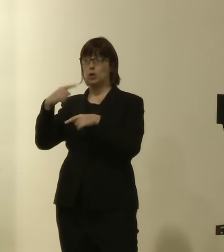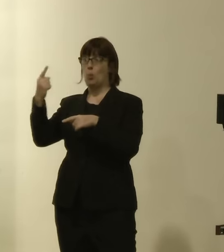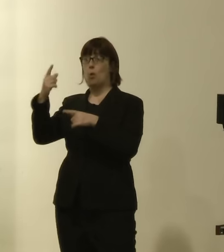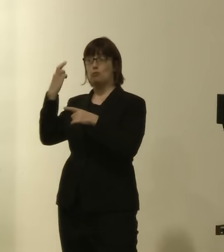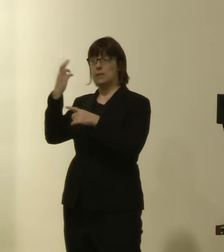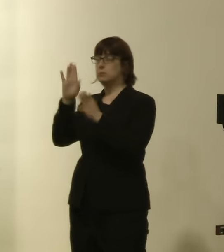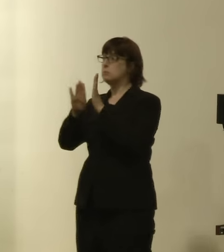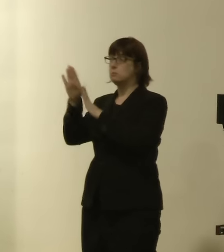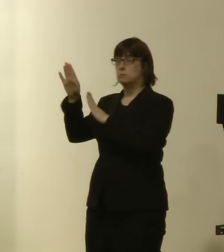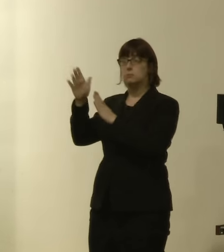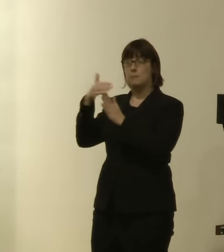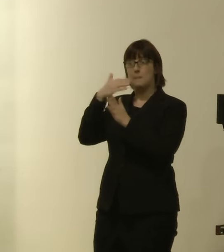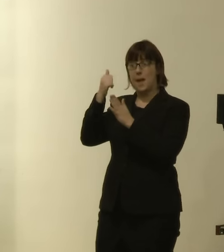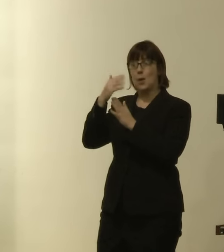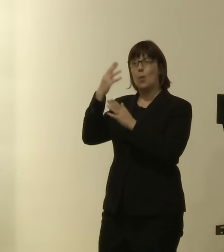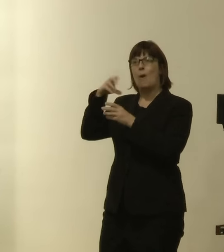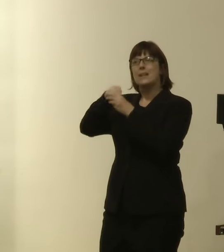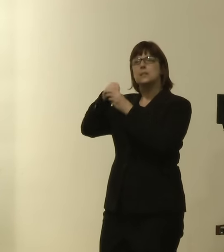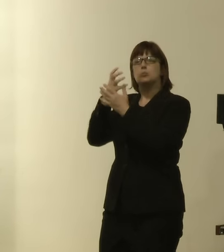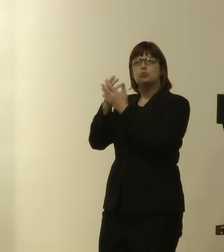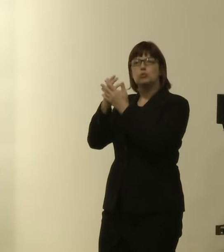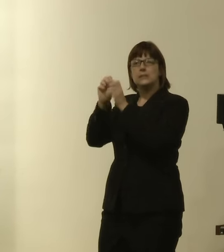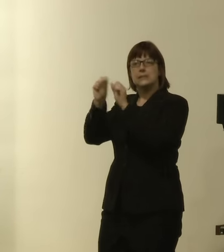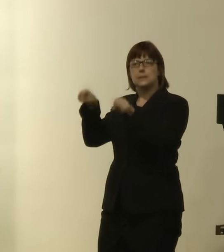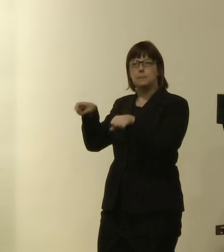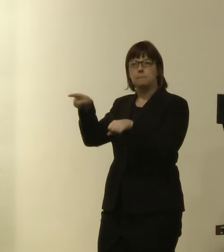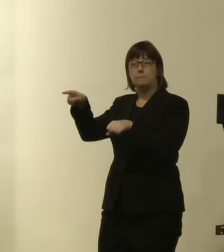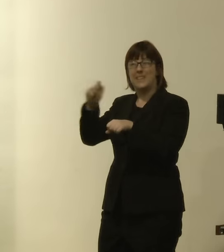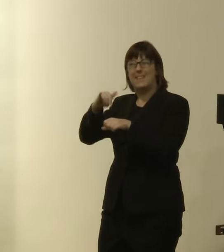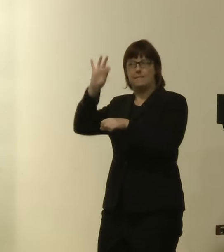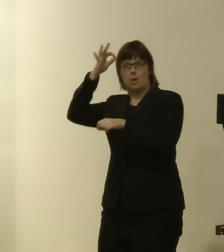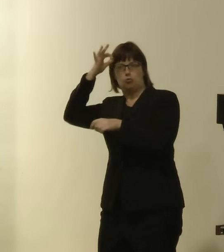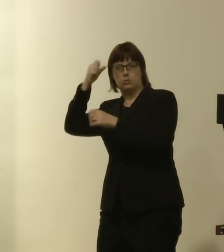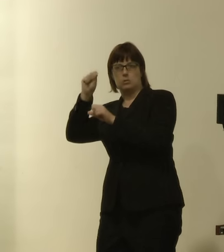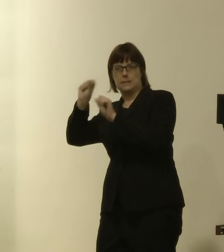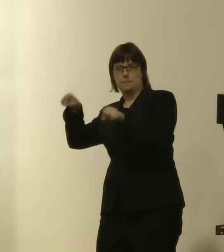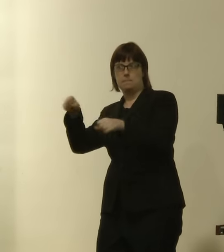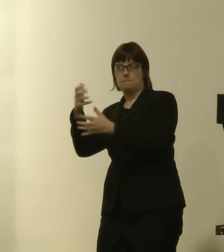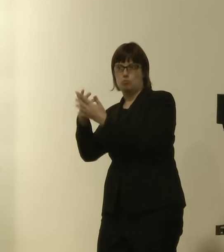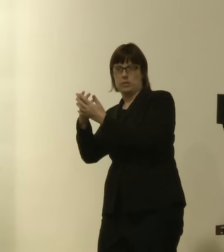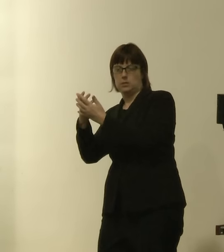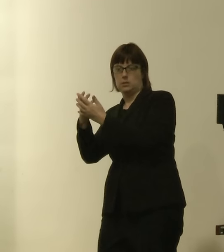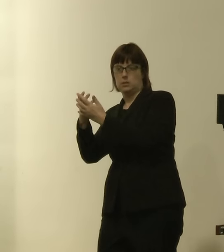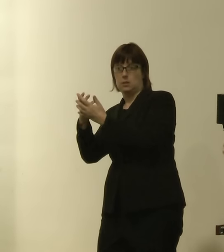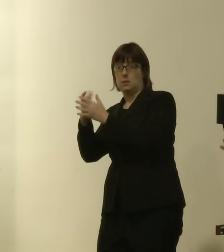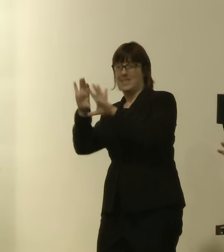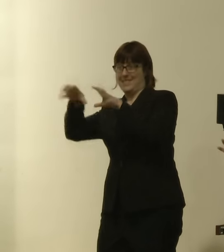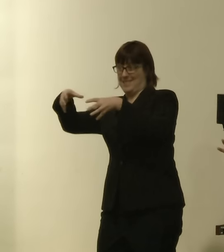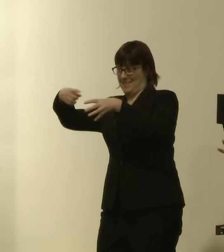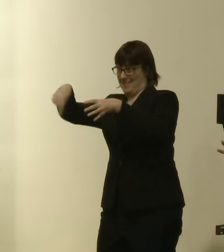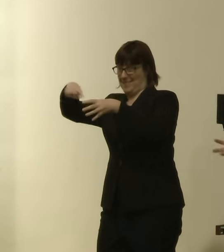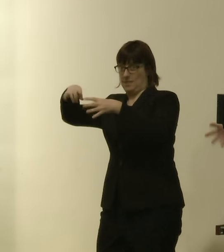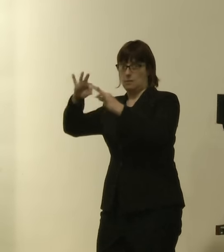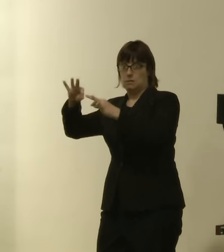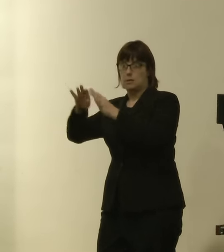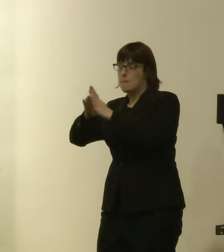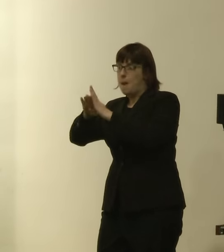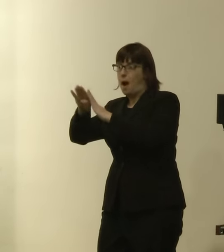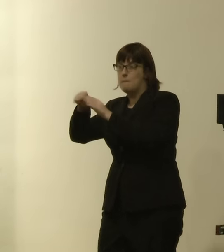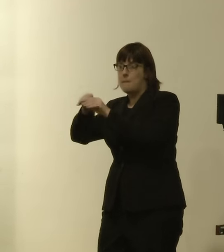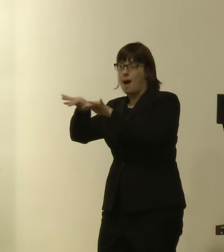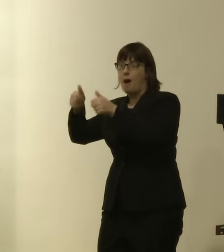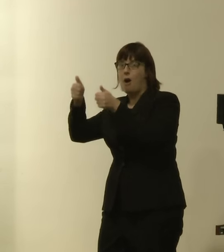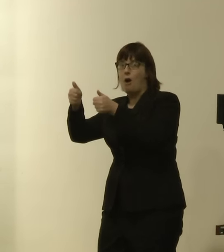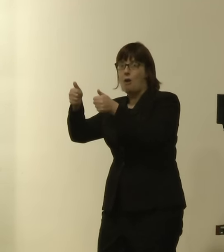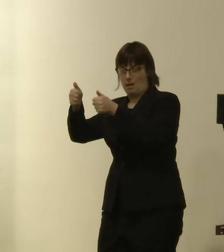quickly was inside the prison system, which is a federal system. But the rest of the system outside the prison